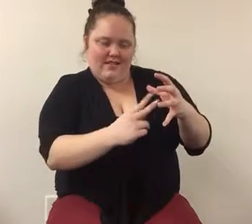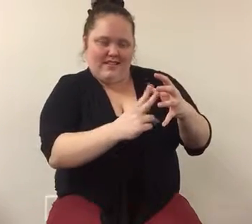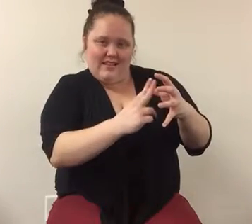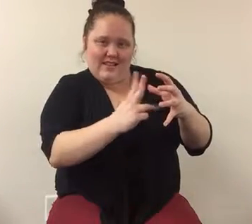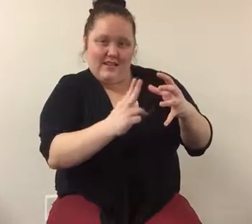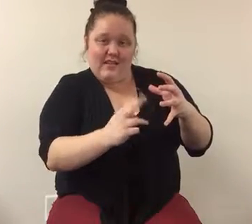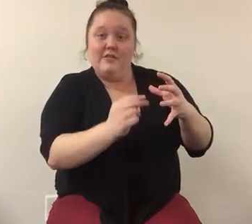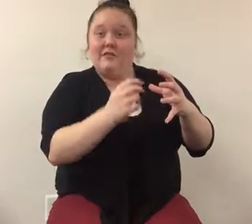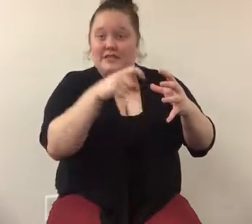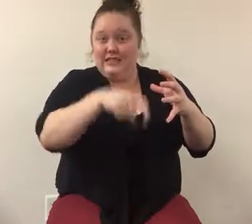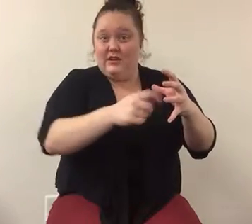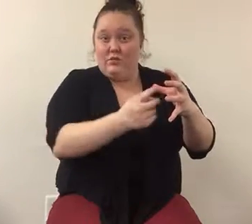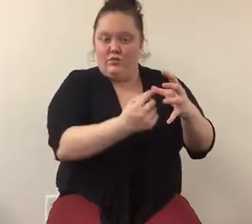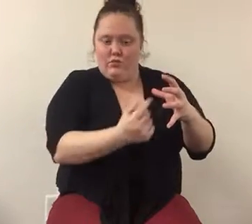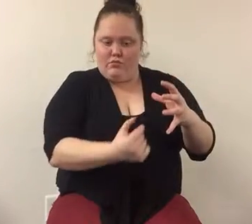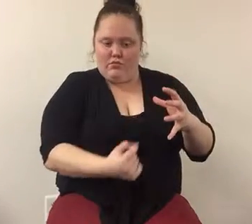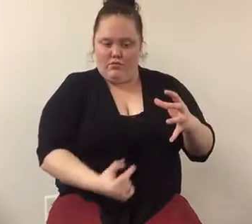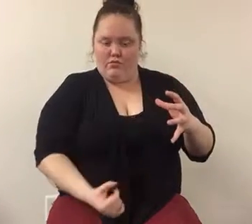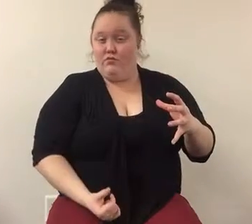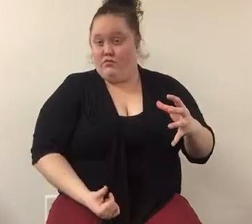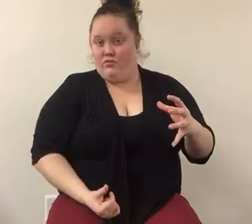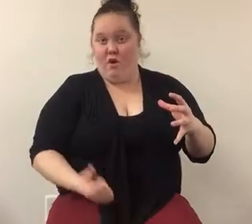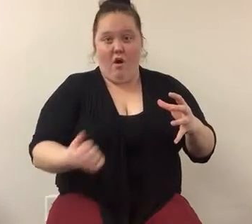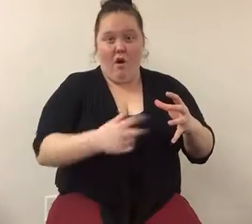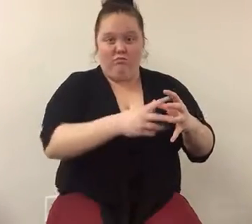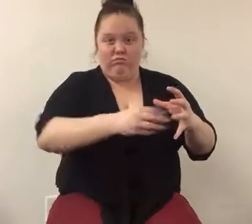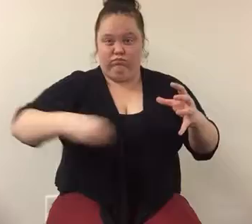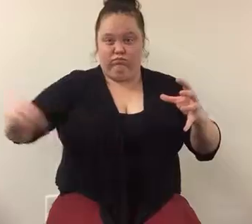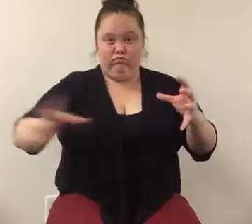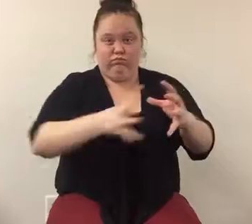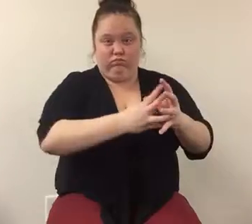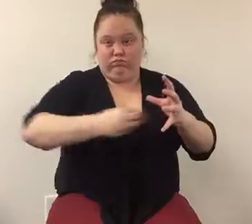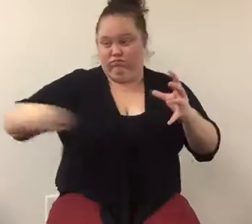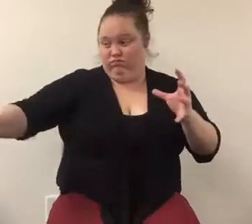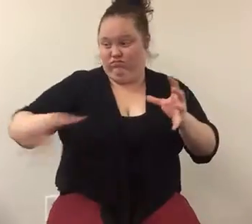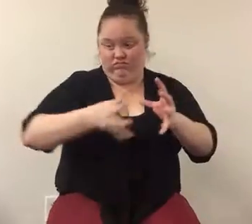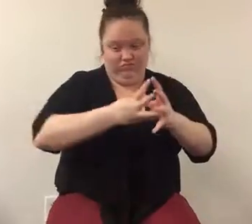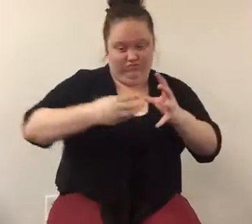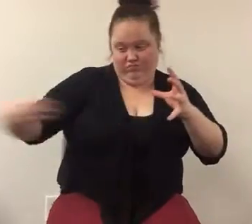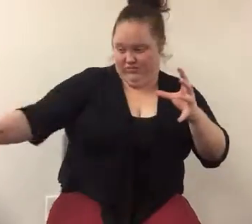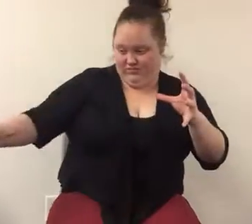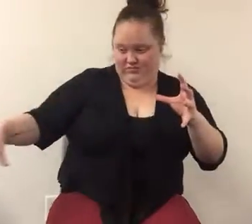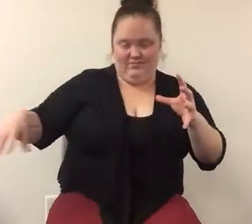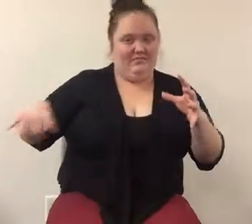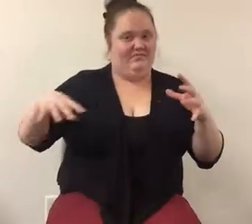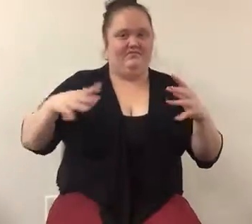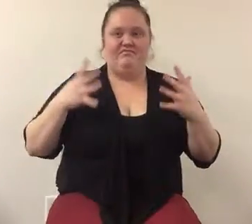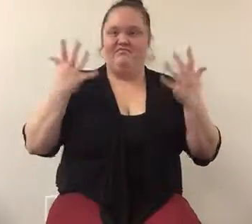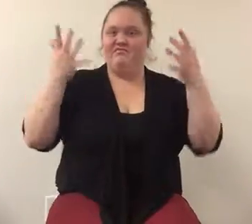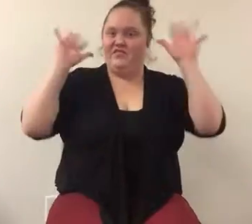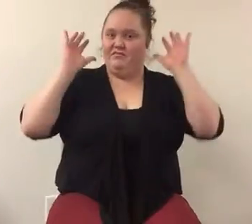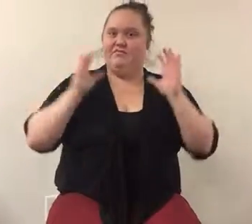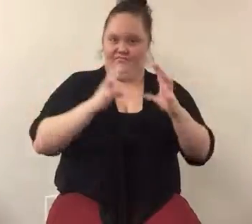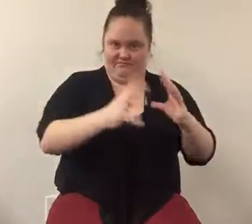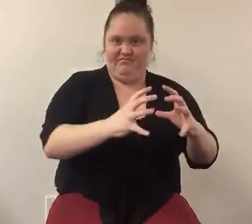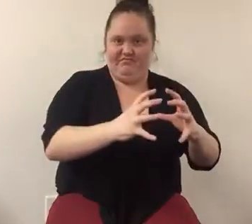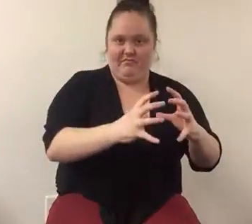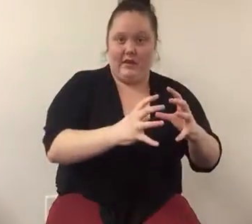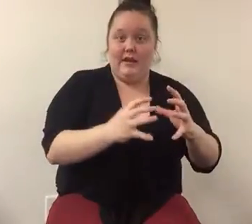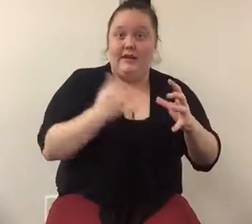a big object into the eye, which is our lens implant, through the tiny incision. So the really neat